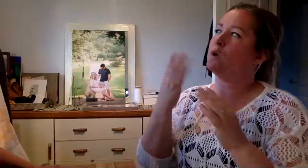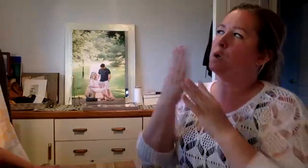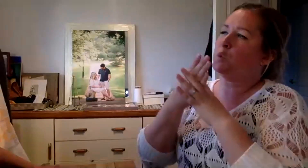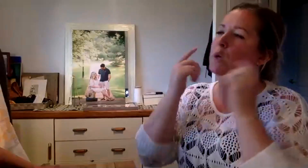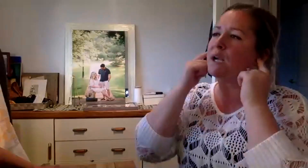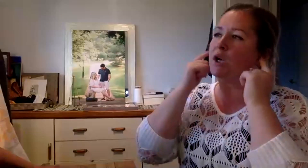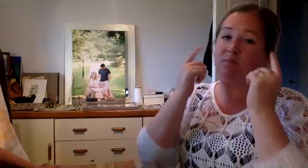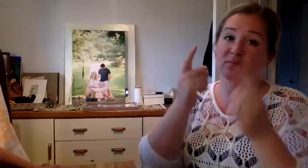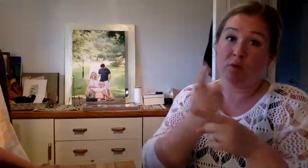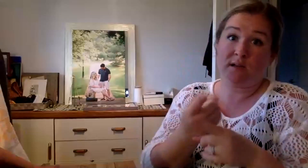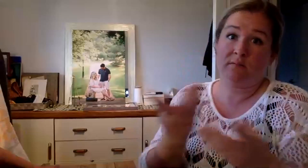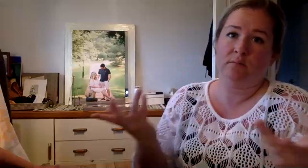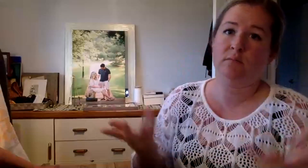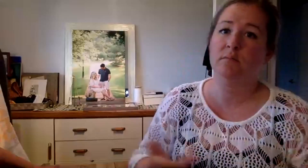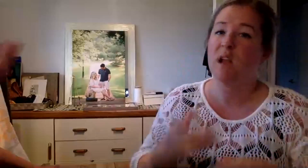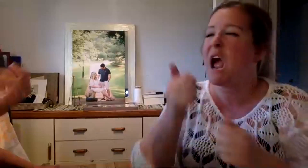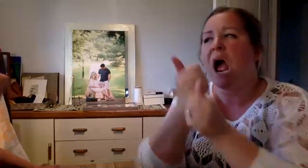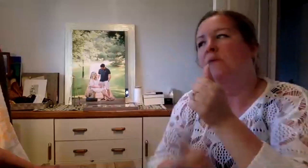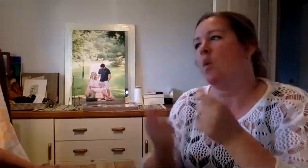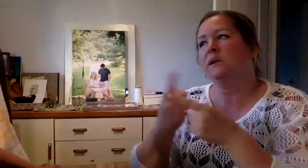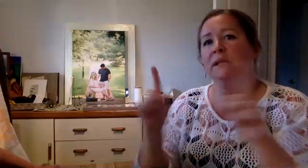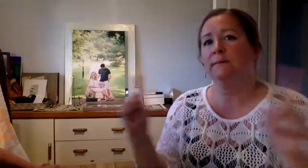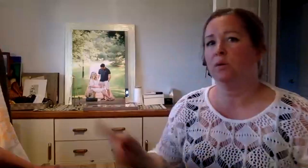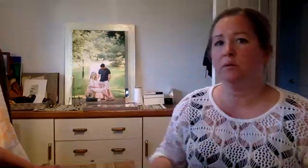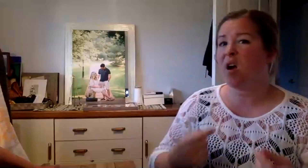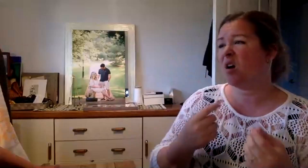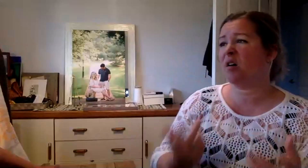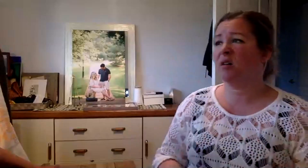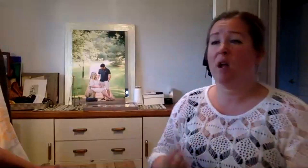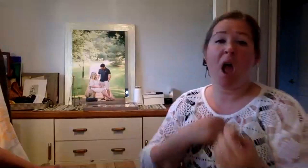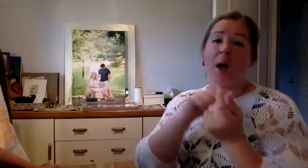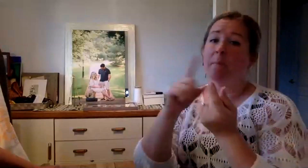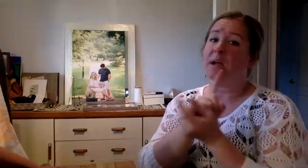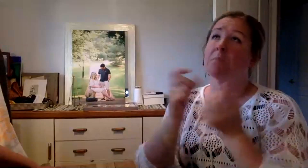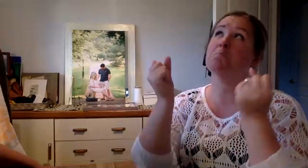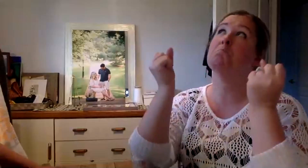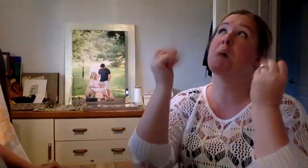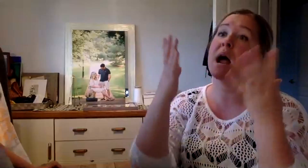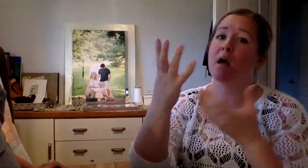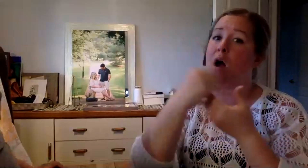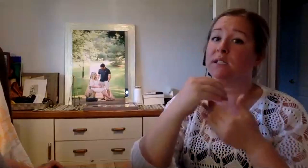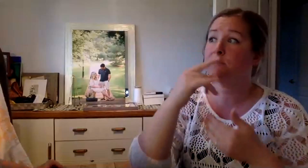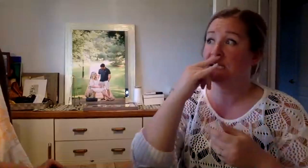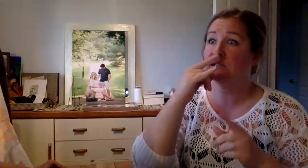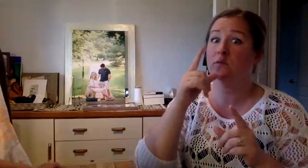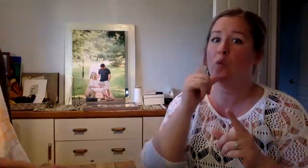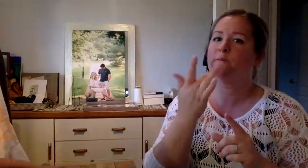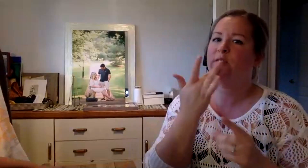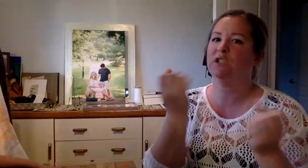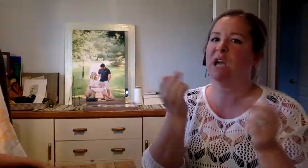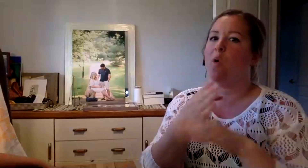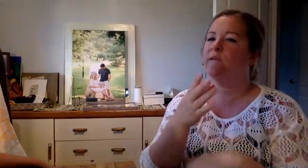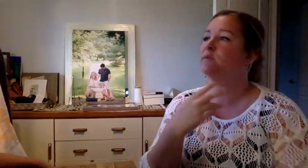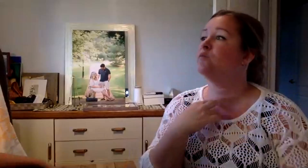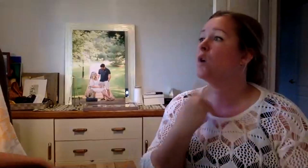signing. There's no voice, no interruption, so that signing helps. Everyone is different again. I met so many autistic